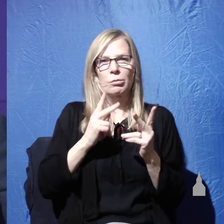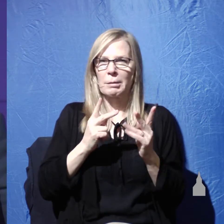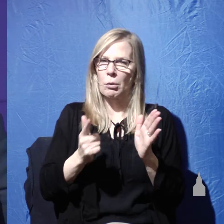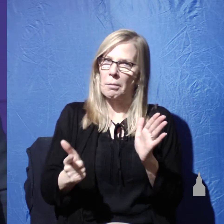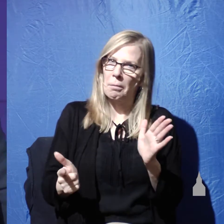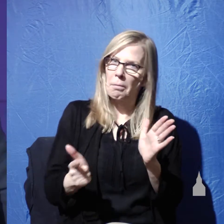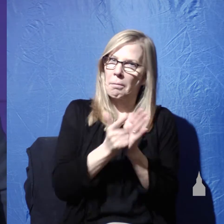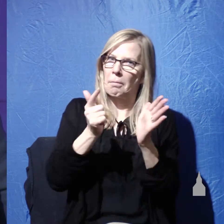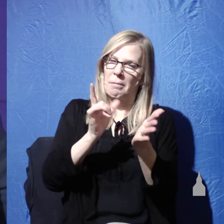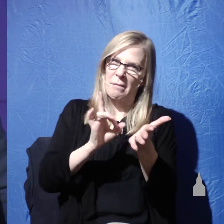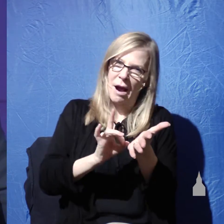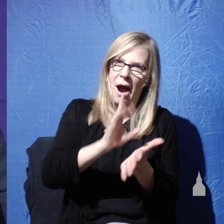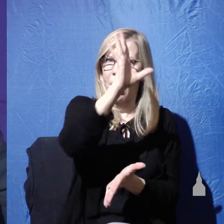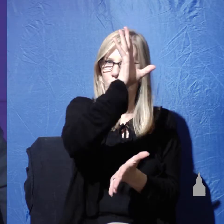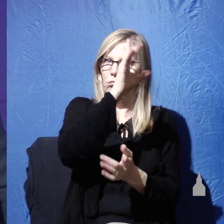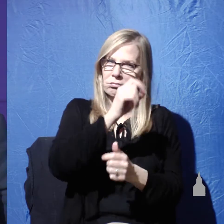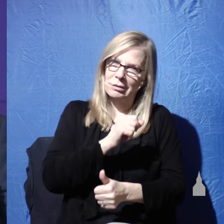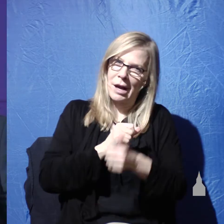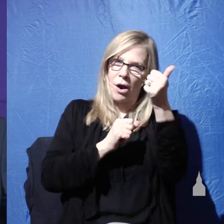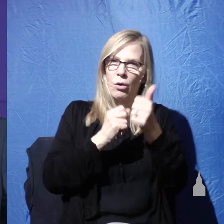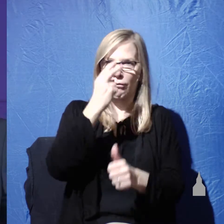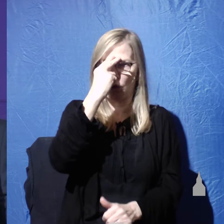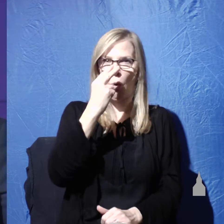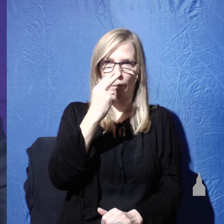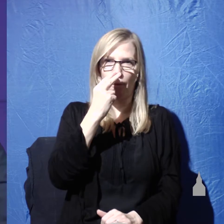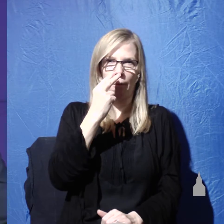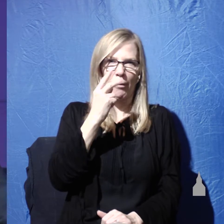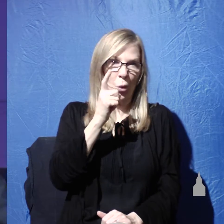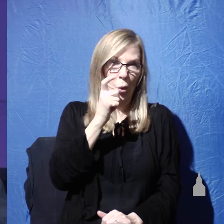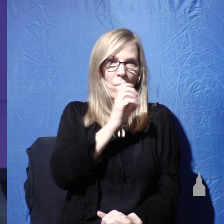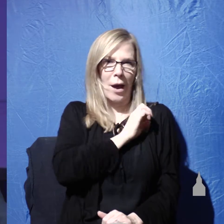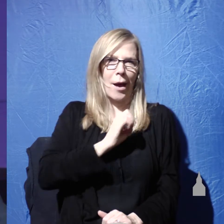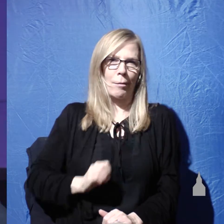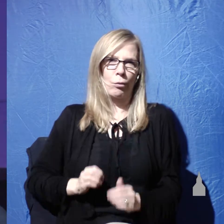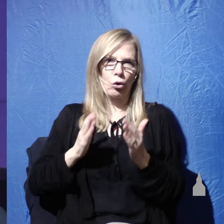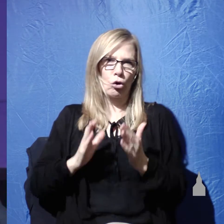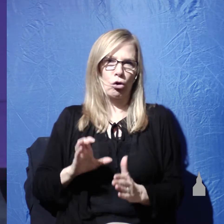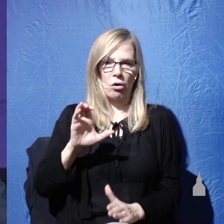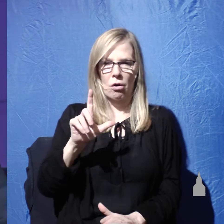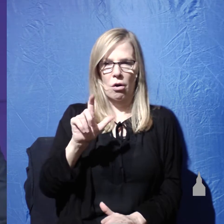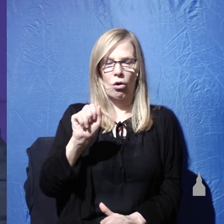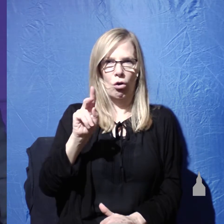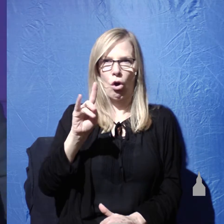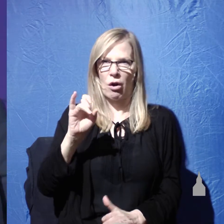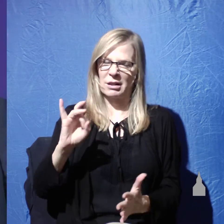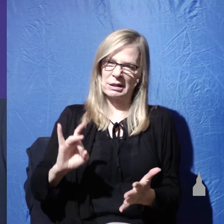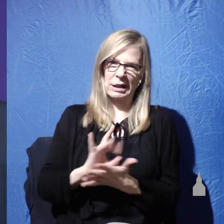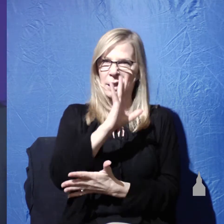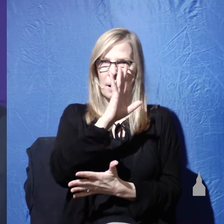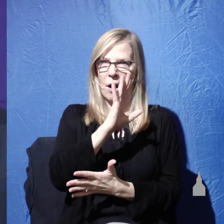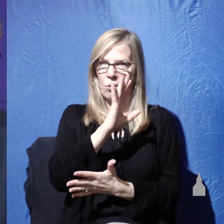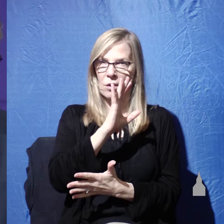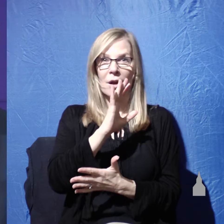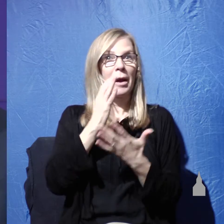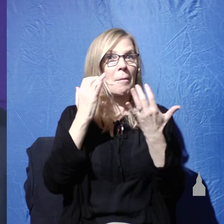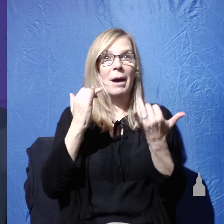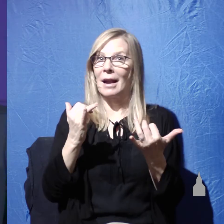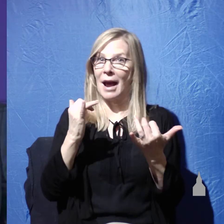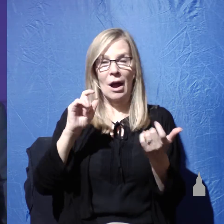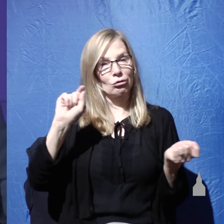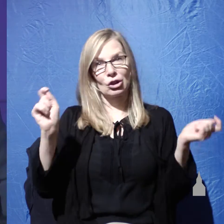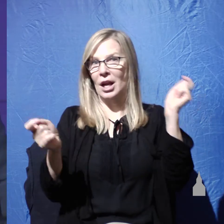had been banned from Rome by the emperor Claudius. But obviously now, that's been reversed, and they're